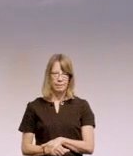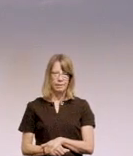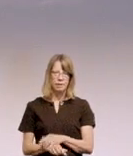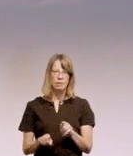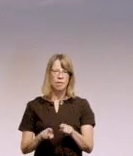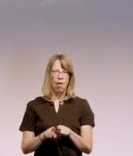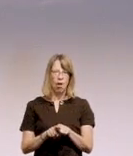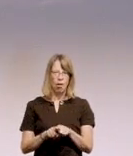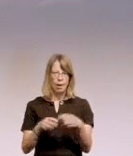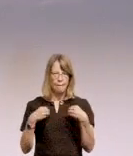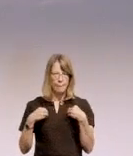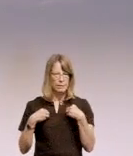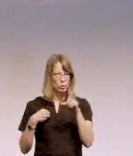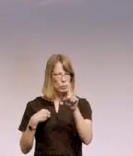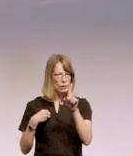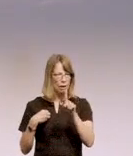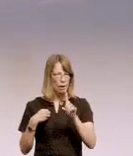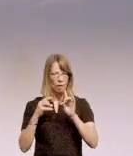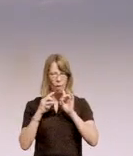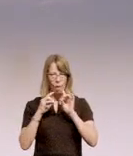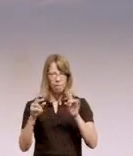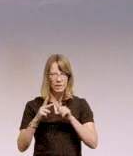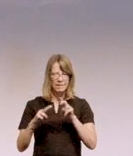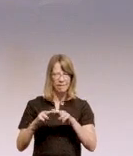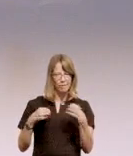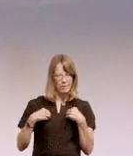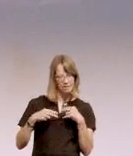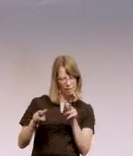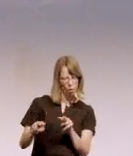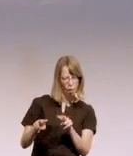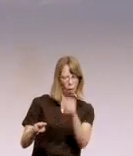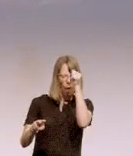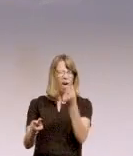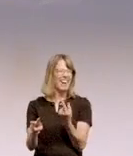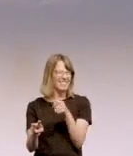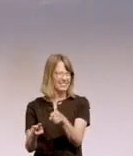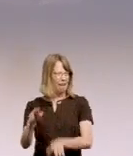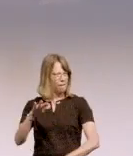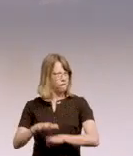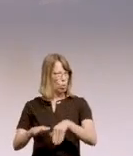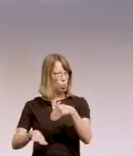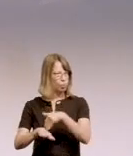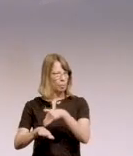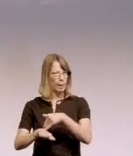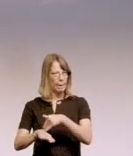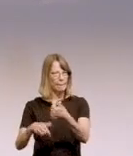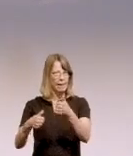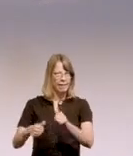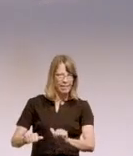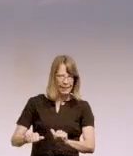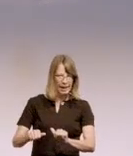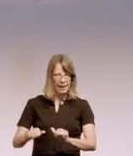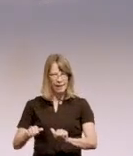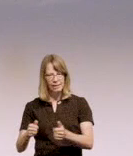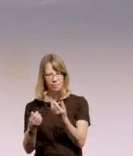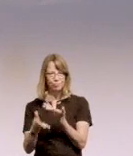today, that a business will approach a problem thinking that they understand it in its entirety, only to deliver on that and then deliver a